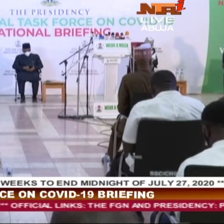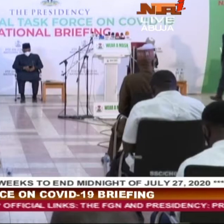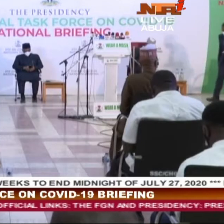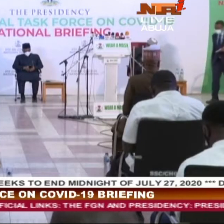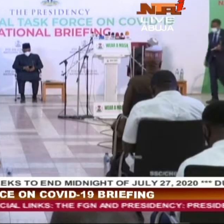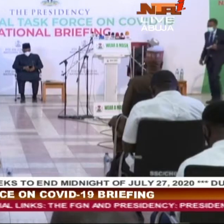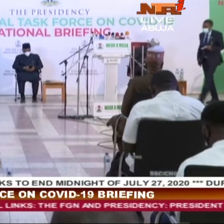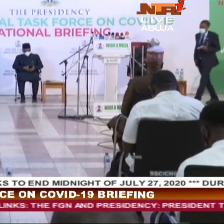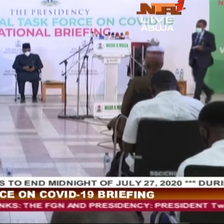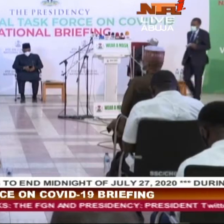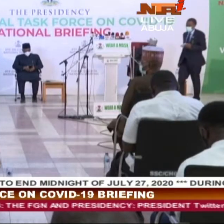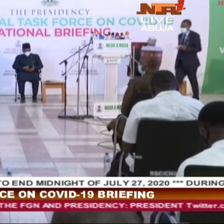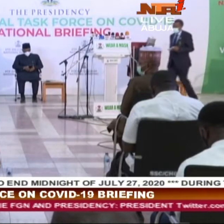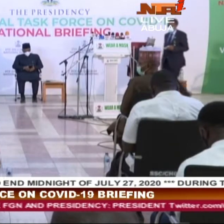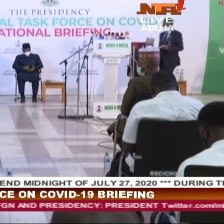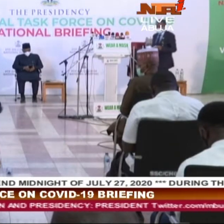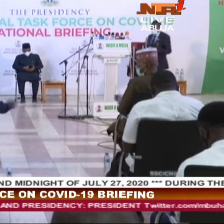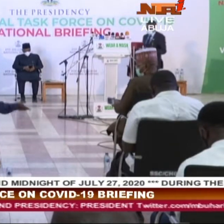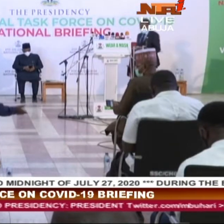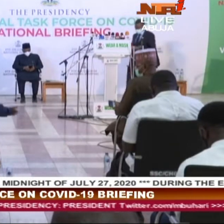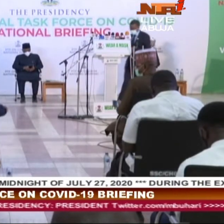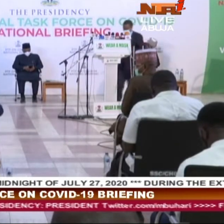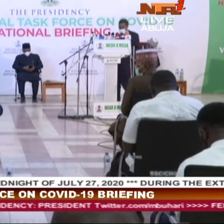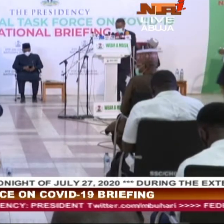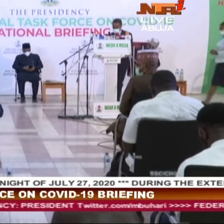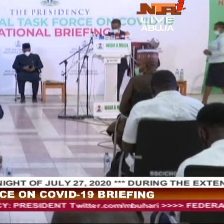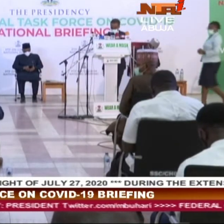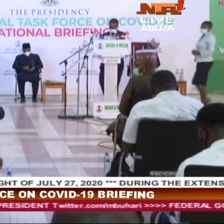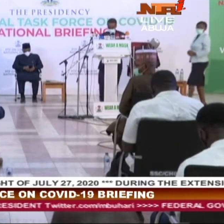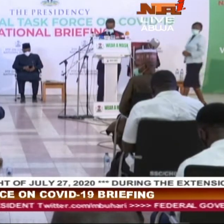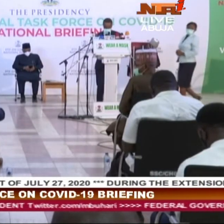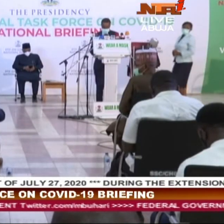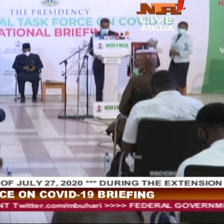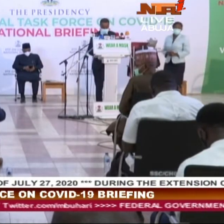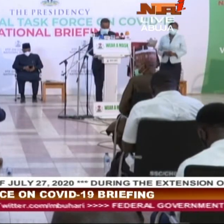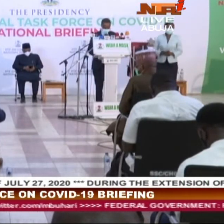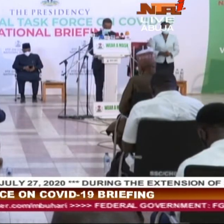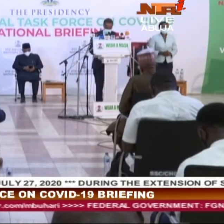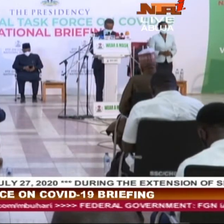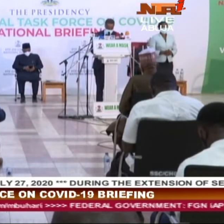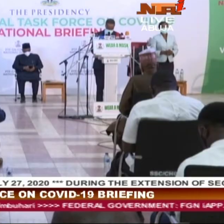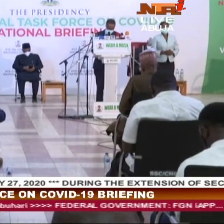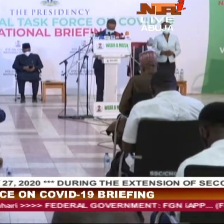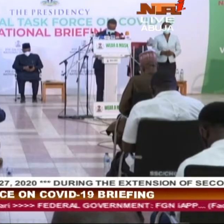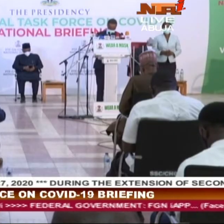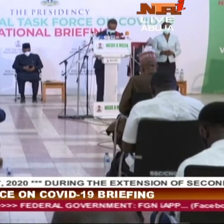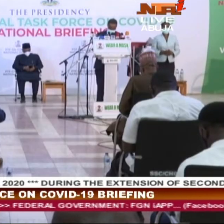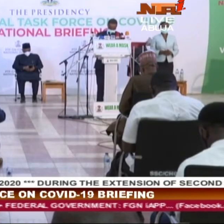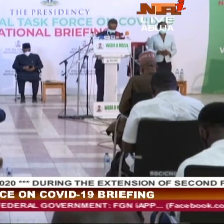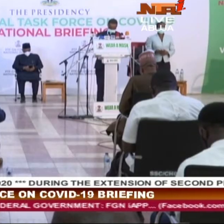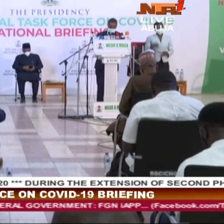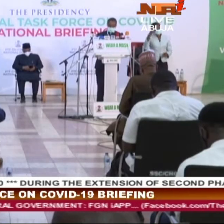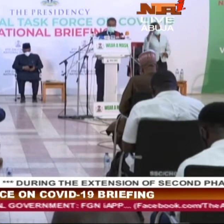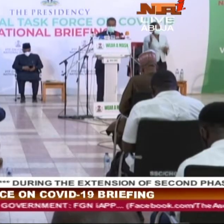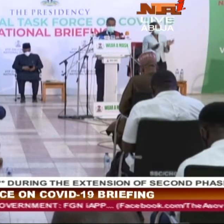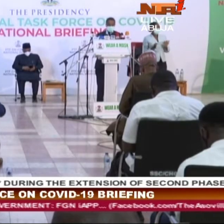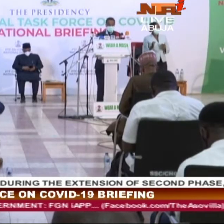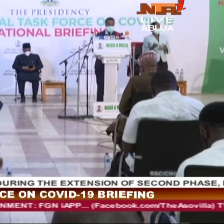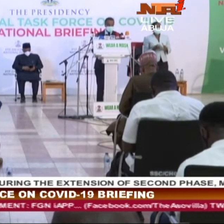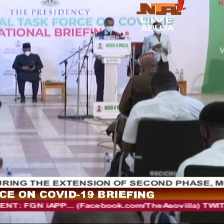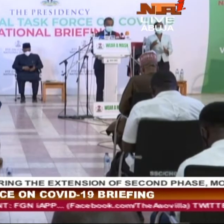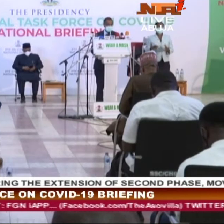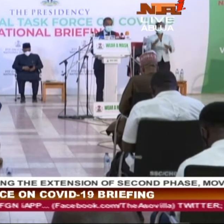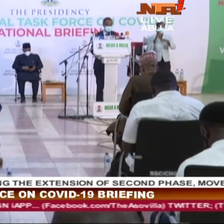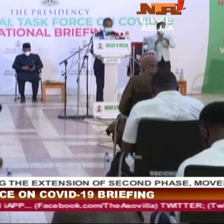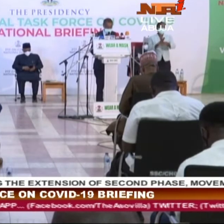please. So just some clarifications. First of all, the restriction